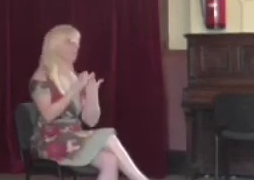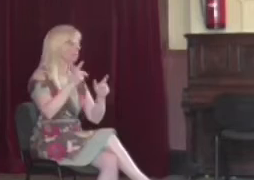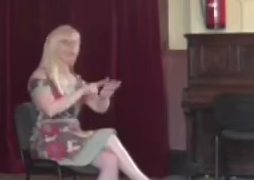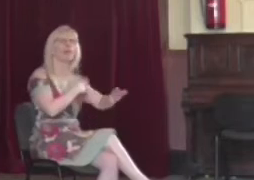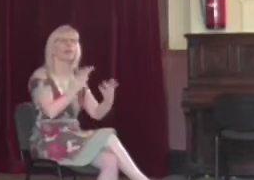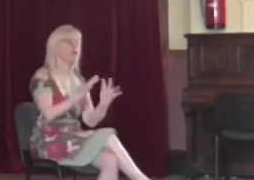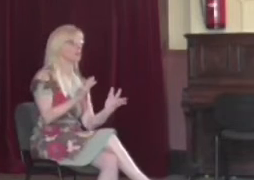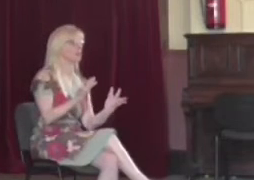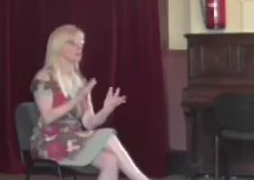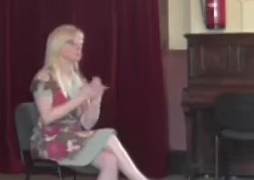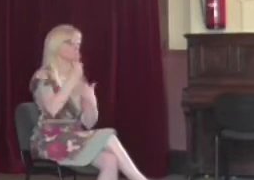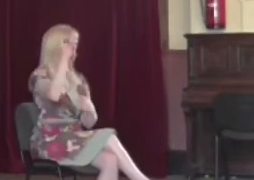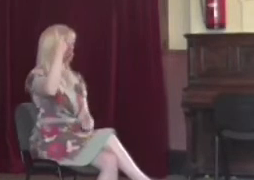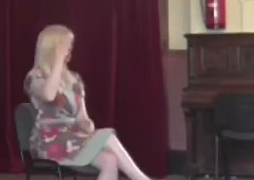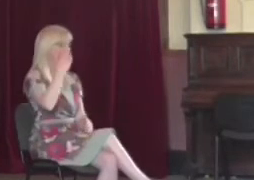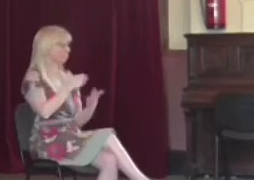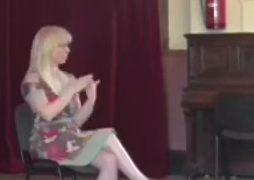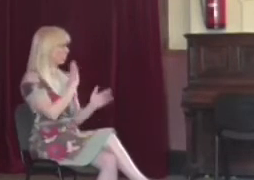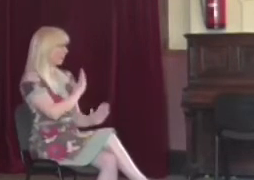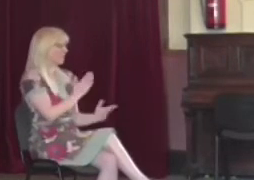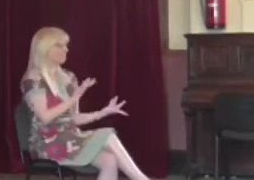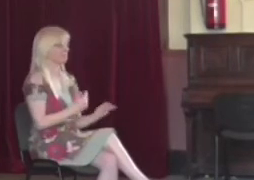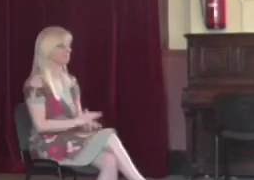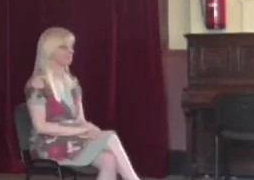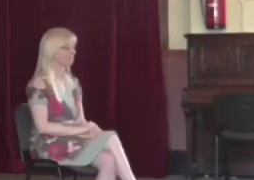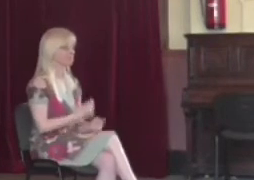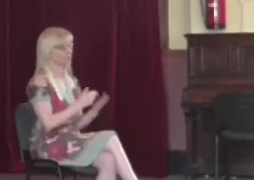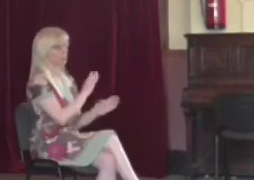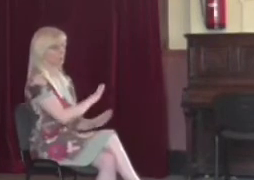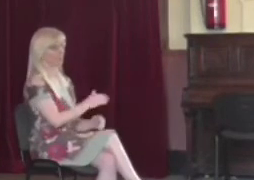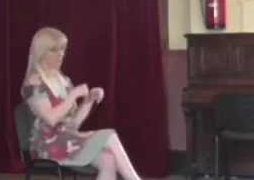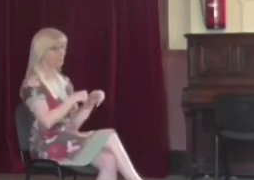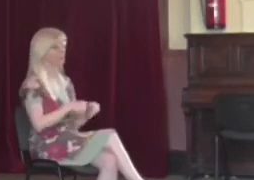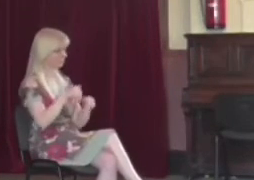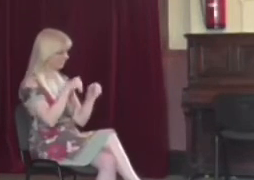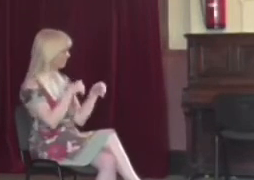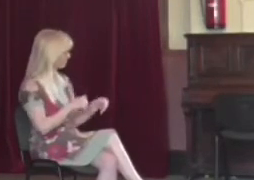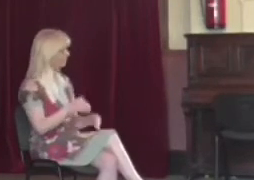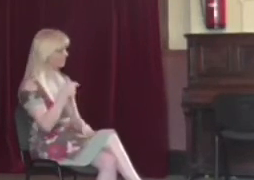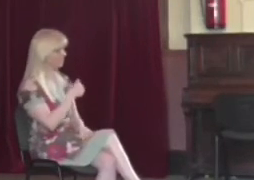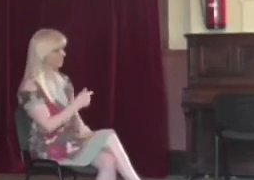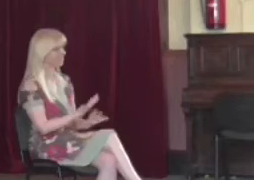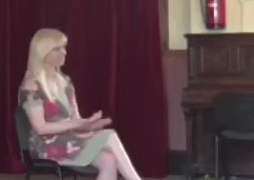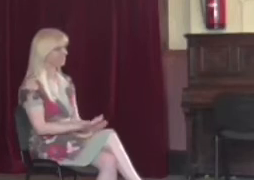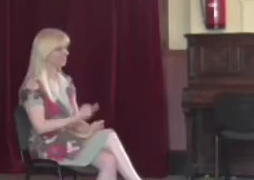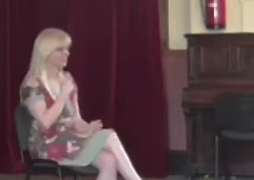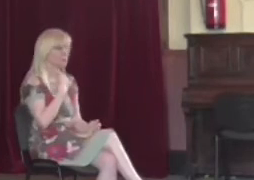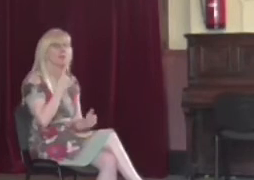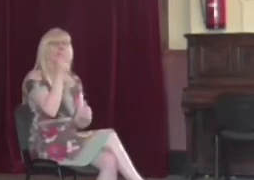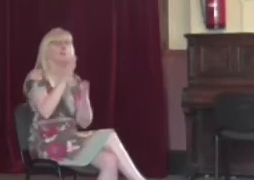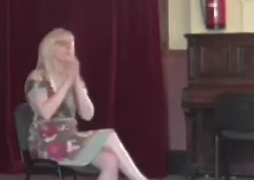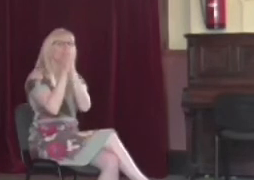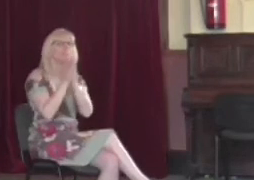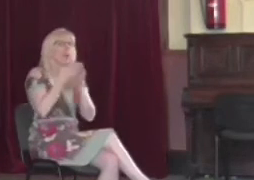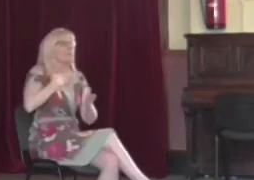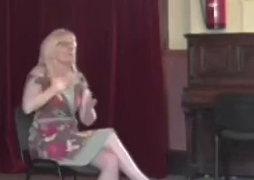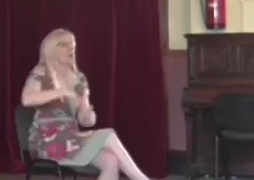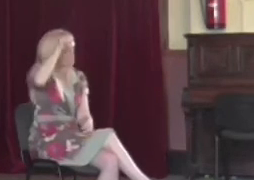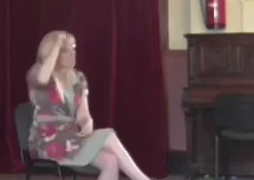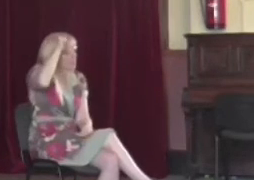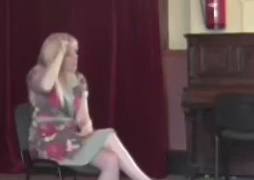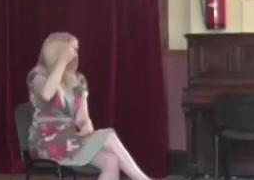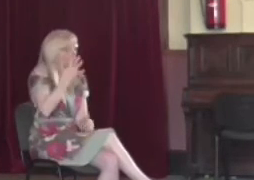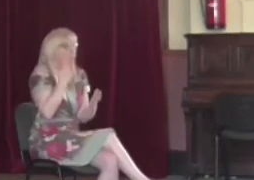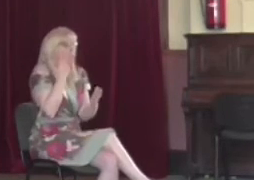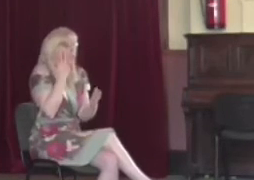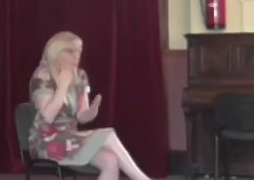ones. And you know, I'm not saying I'm getting like beaten up on, you know, but words can sometimes have a bit of a detrimental